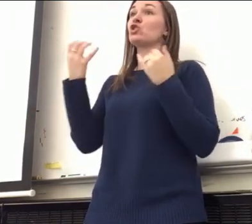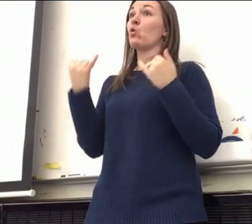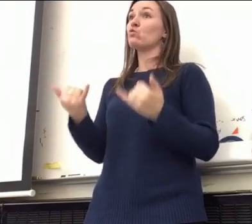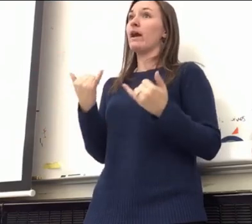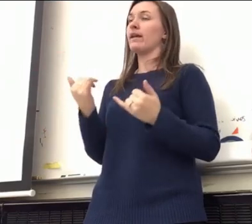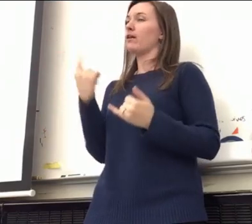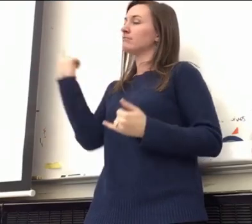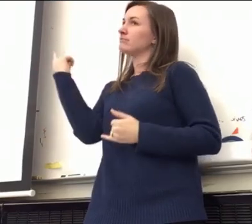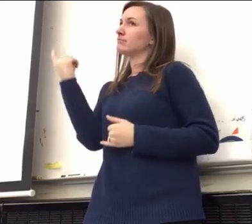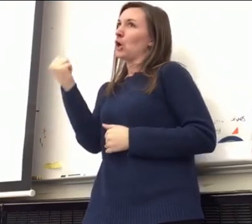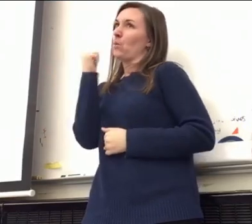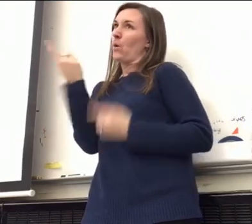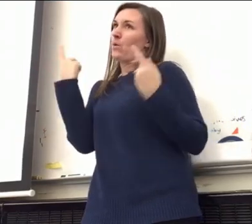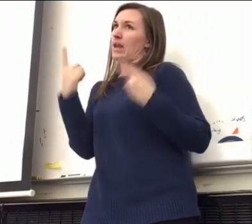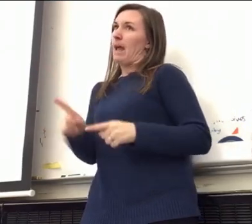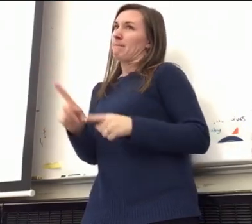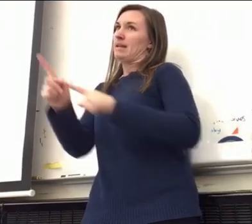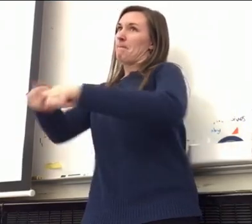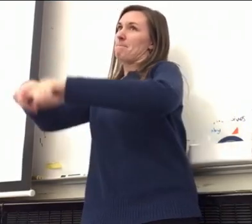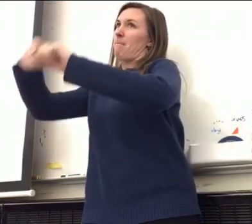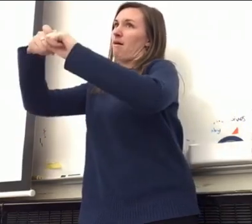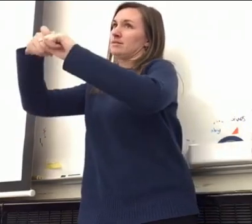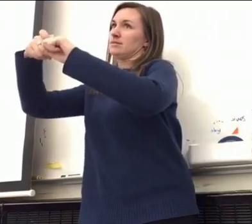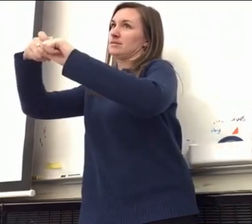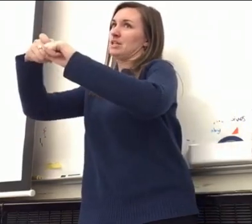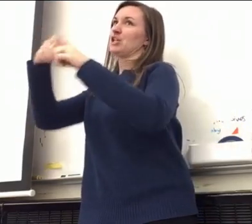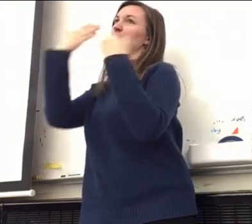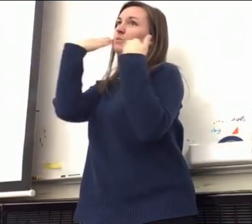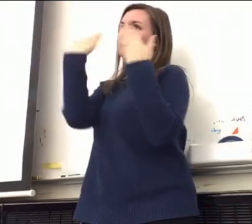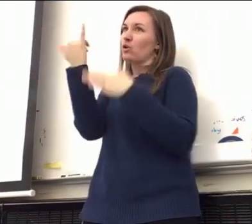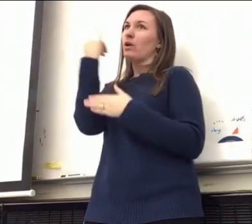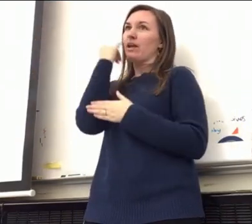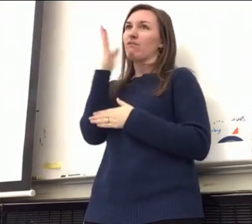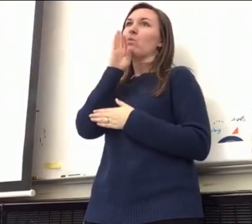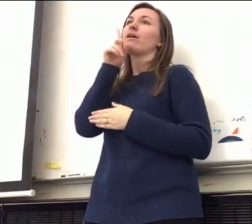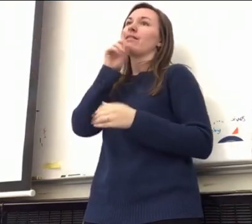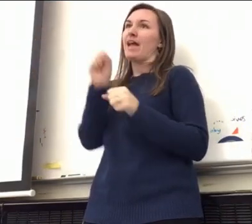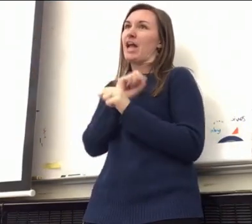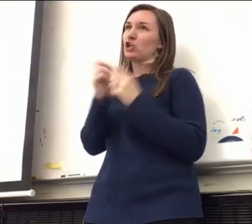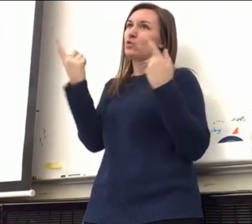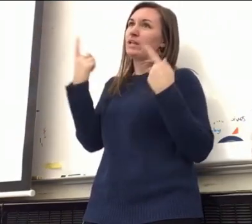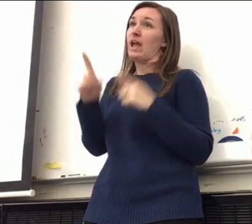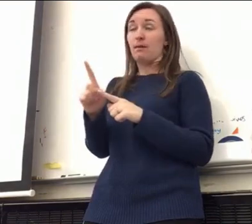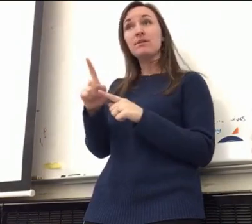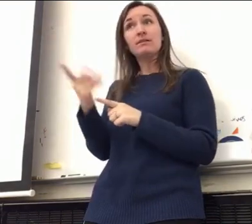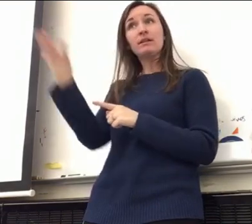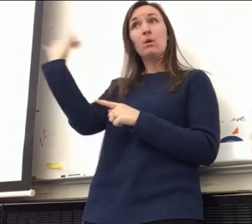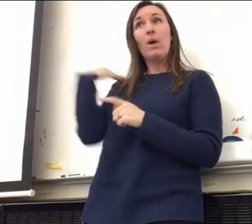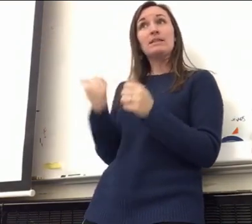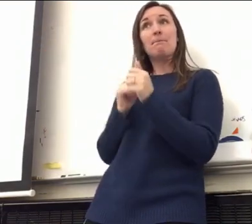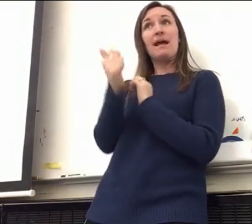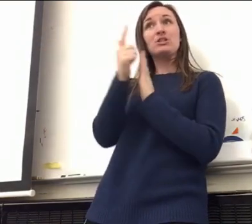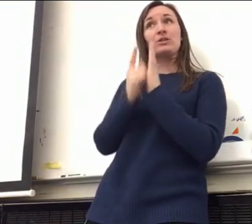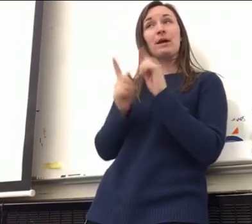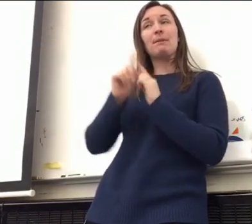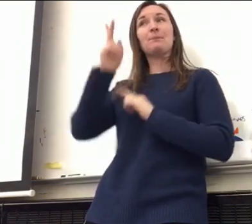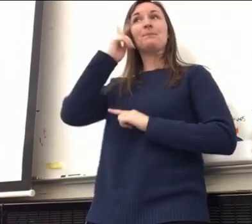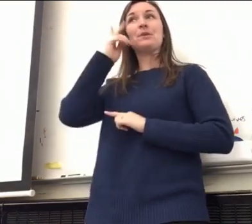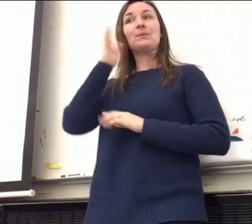to happen because it's been put on pause. So we don't know if this is actually going to happen. It was passed into law, but we'll see what's going to happen in the